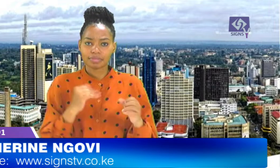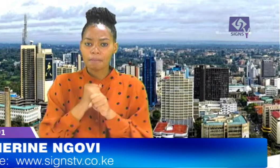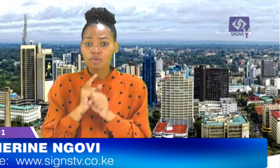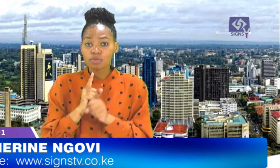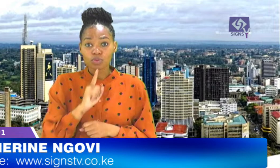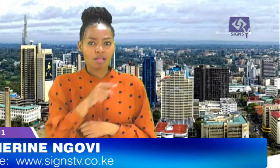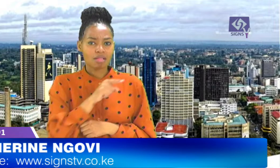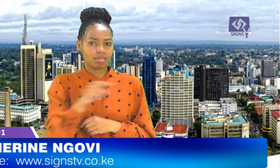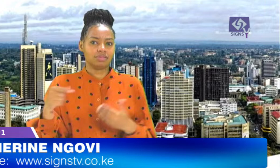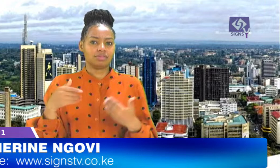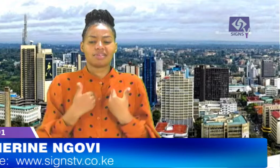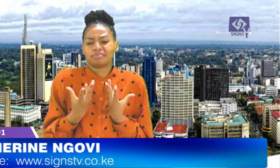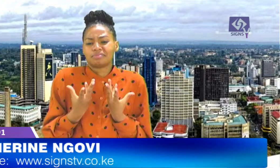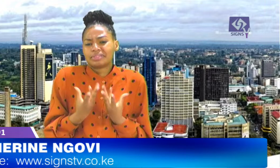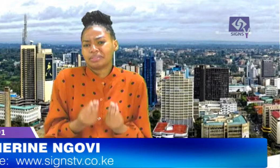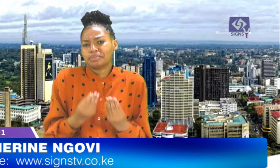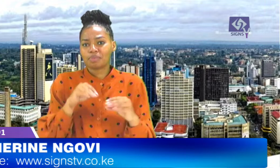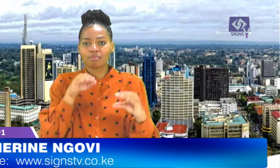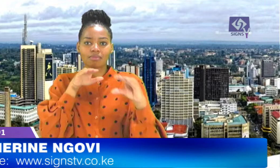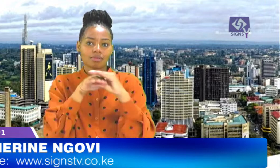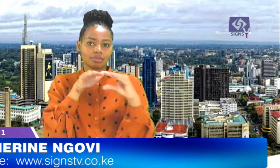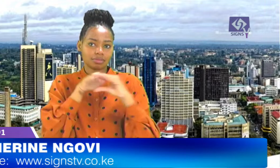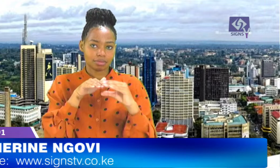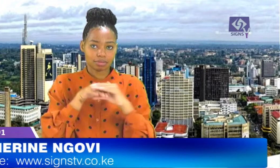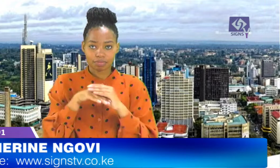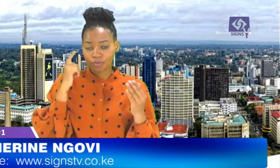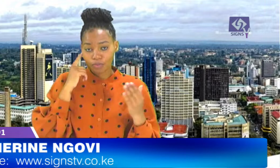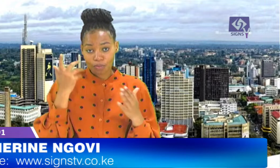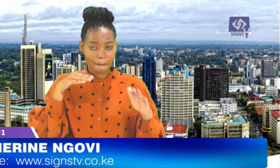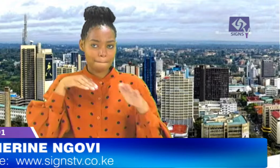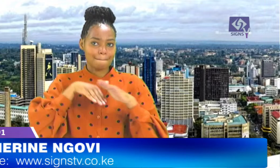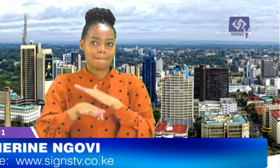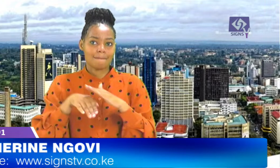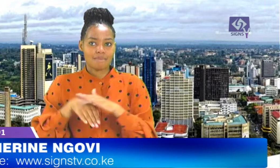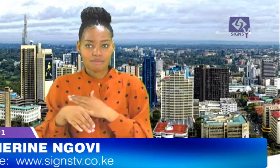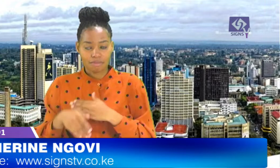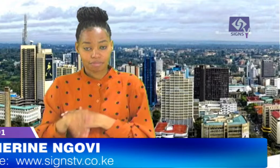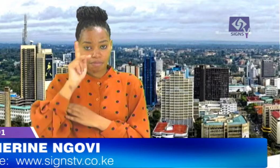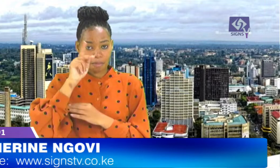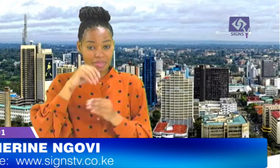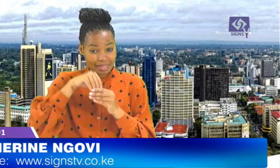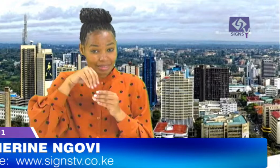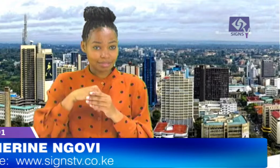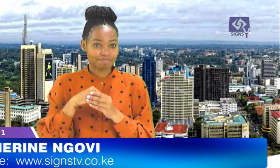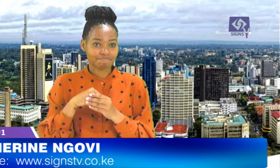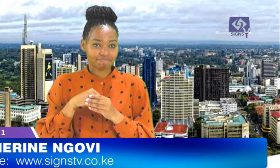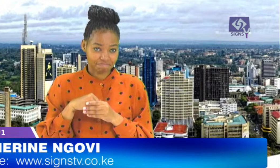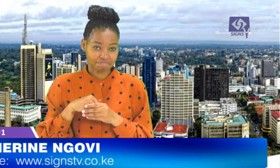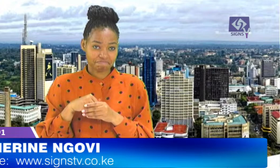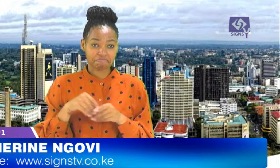plans to ensure they have easy access to planting inputs.